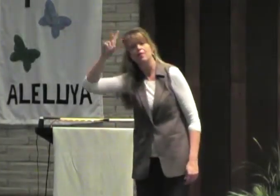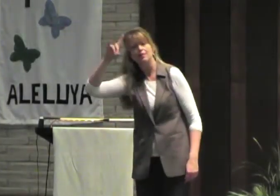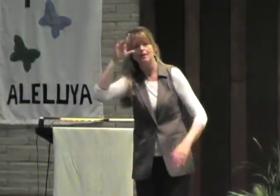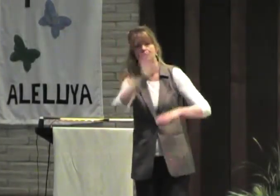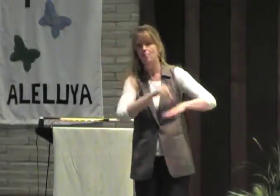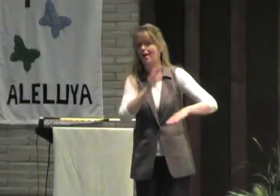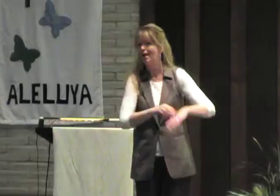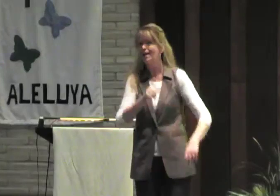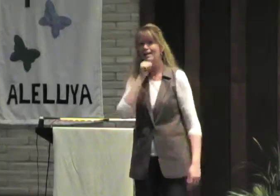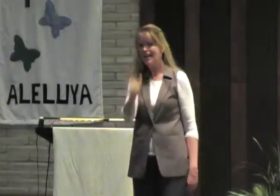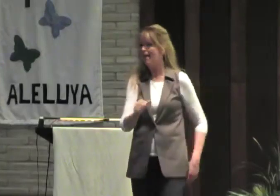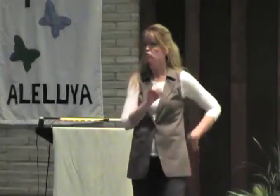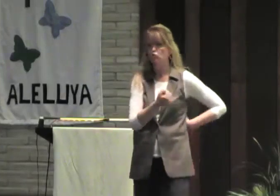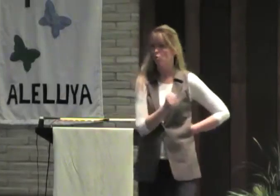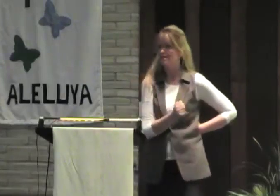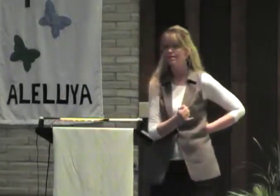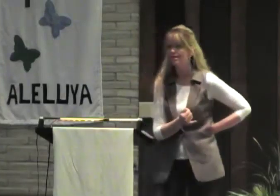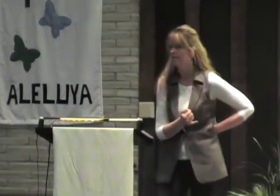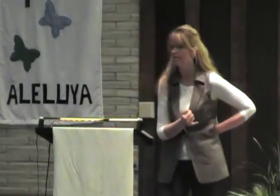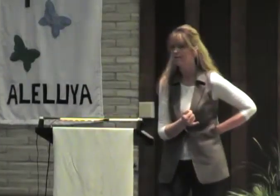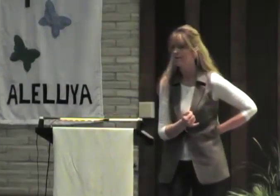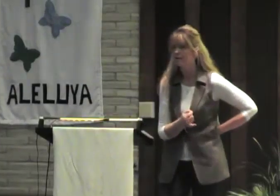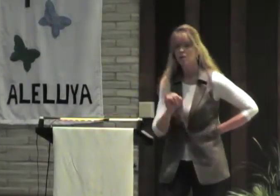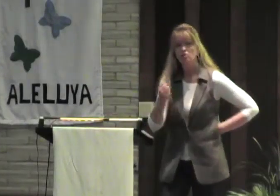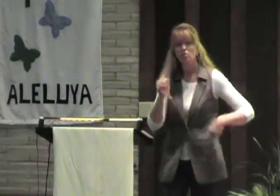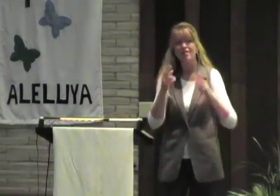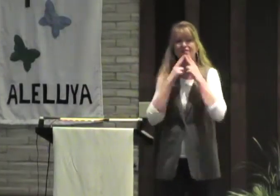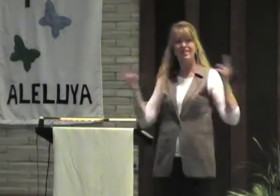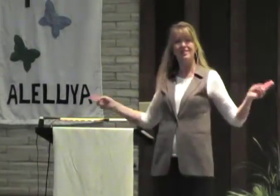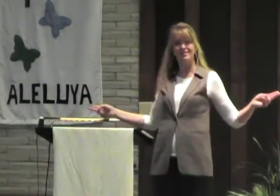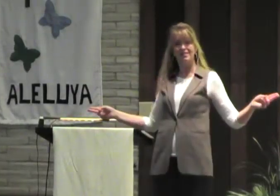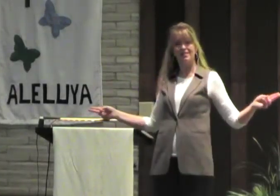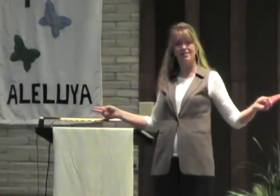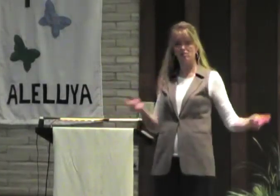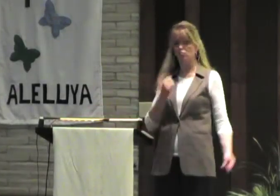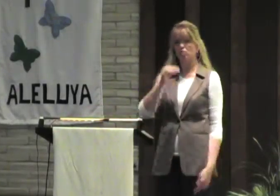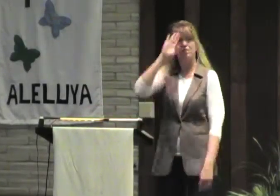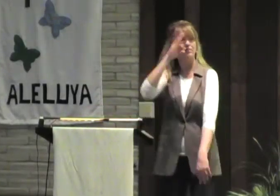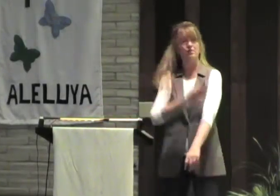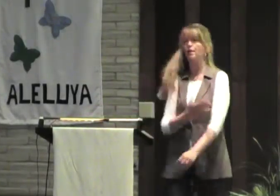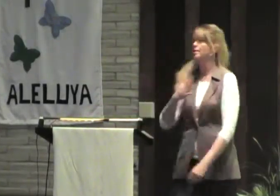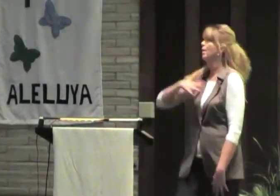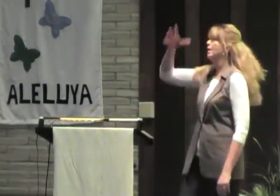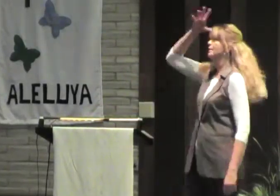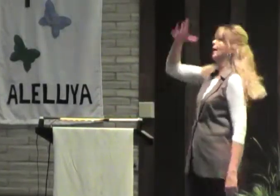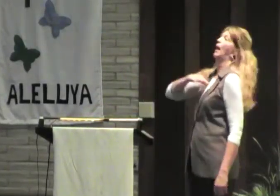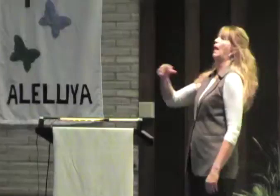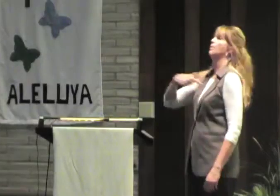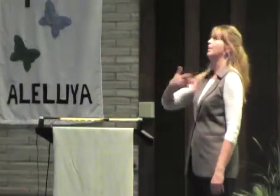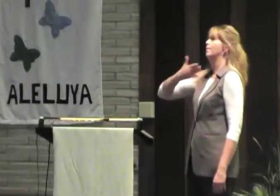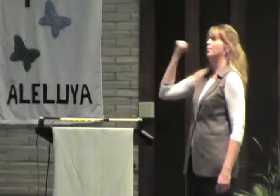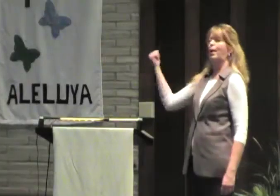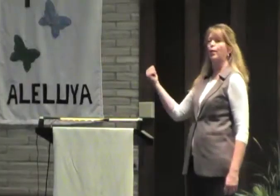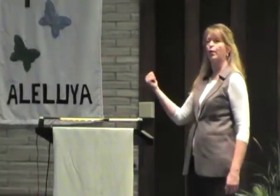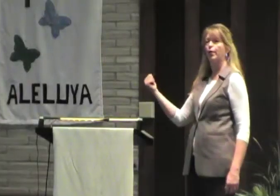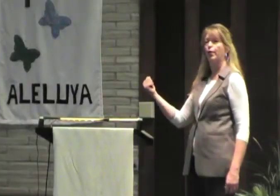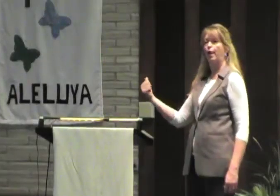Because it was the father. It wasn't Joseph's fault. Joseph was innocent. He was just a son, and his dad likes me